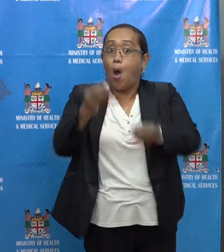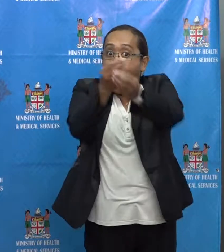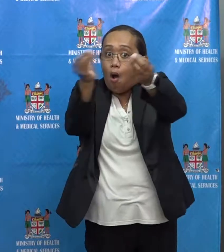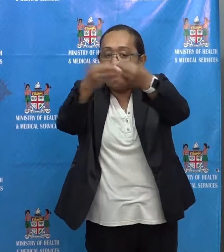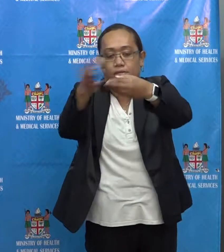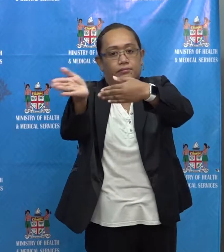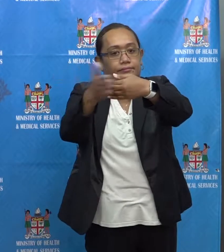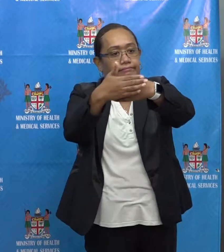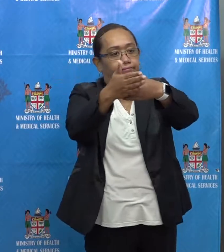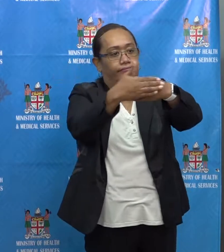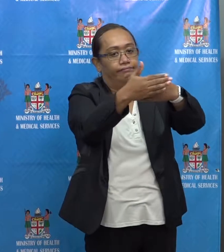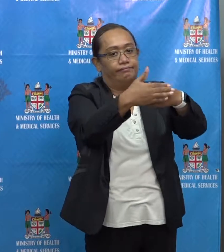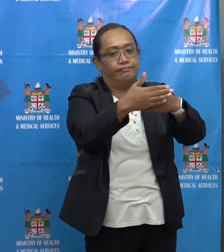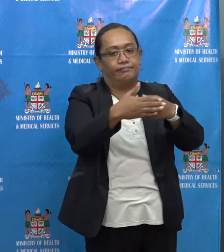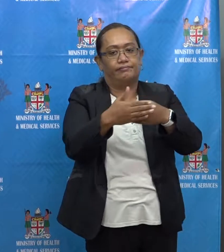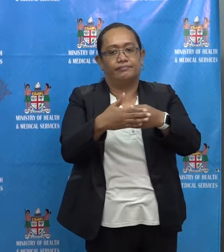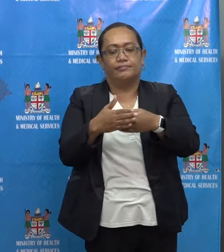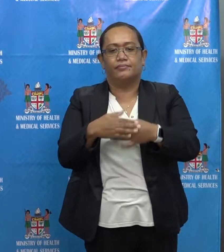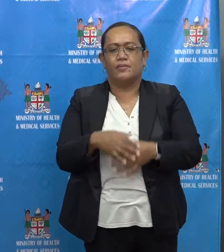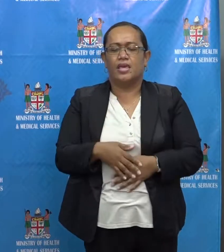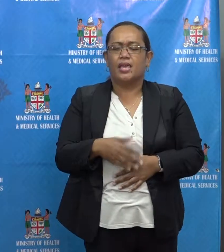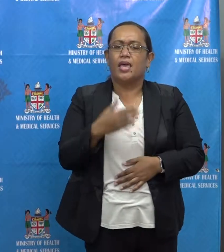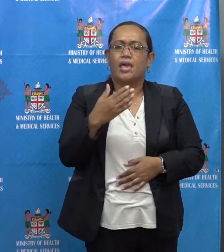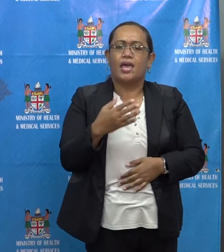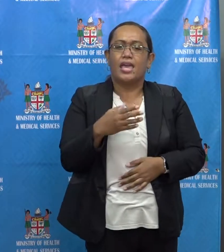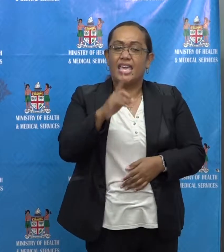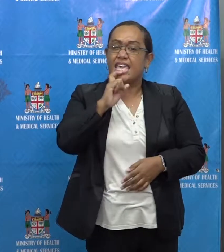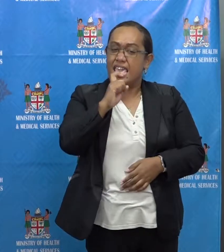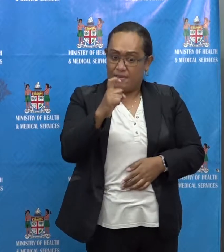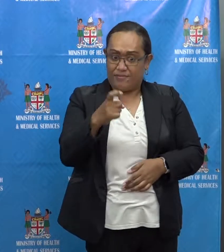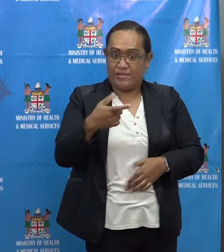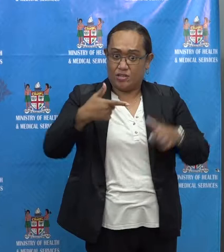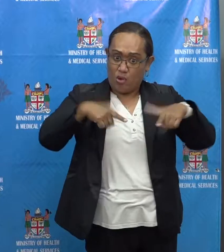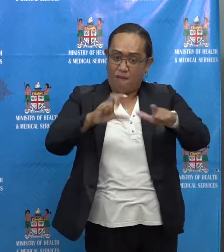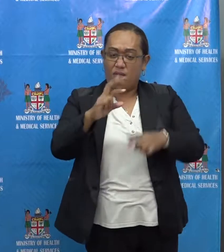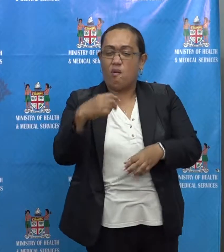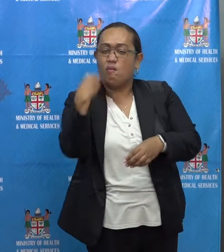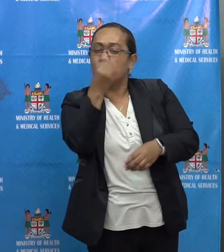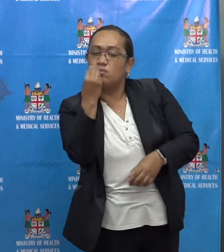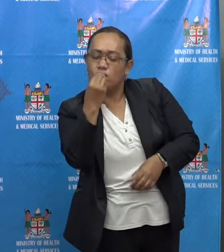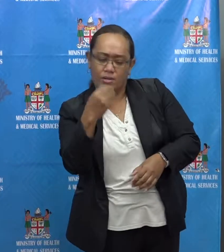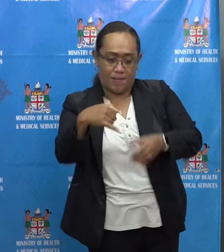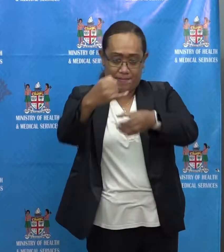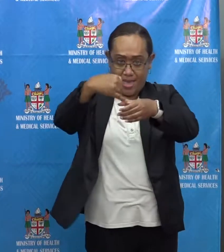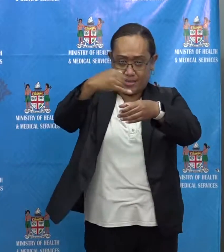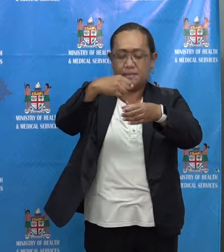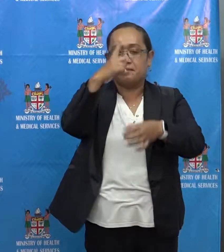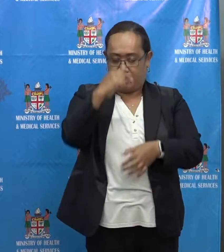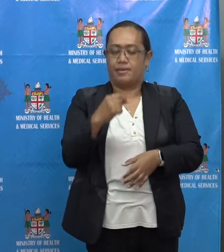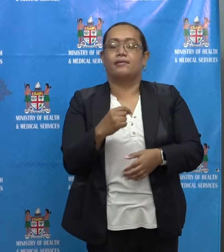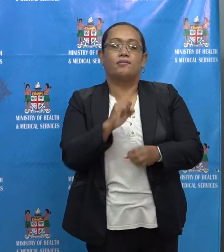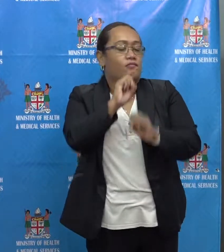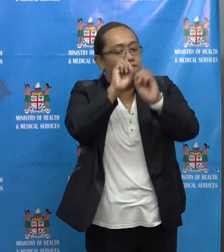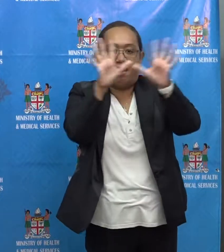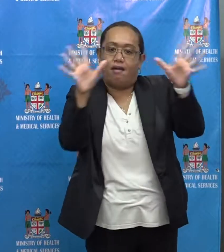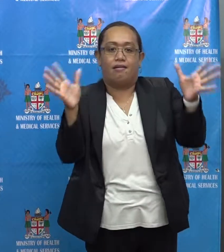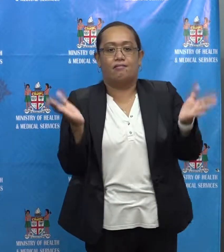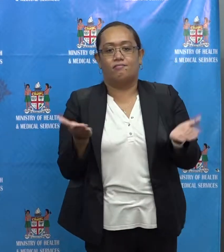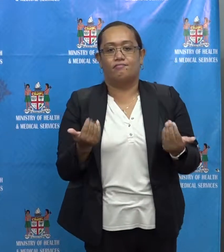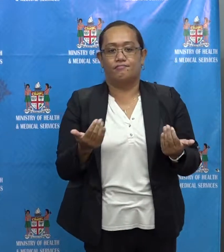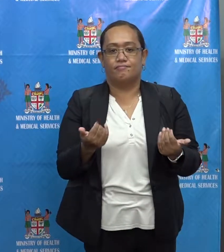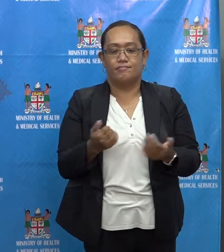So, except for shopping for food or medicine or traveling for medical emergency, there is no other reason to leave your home.